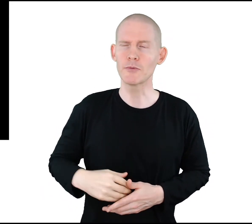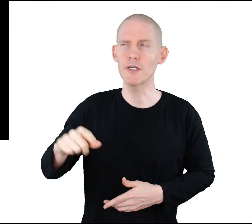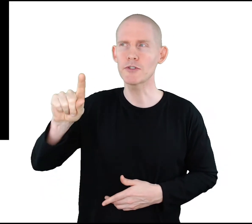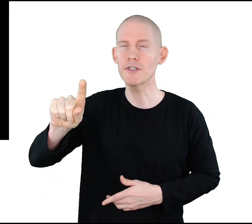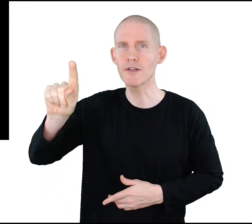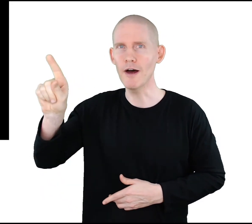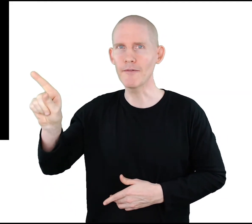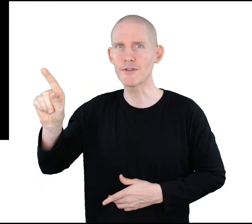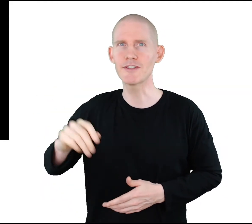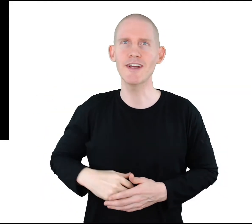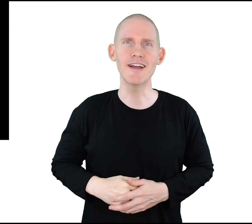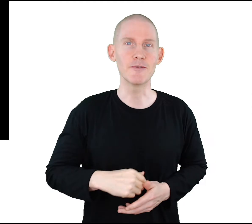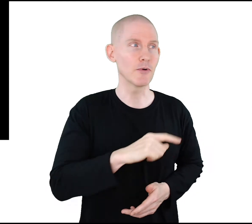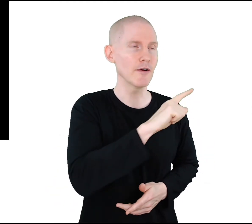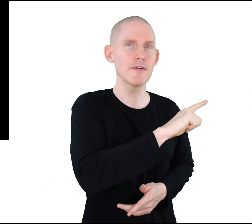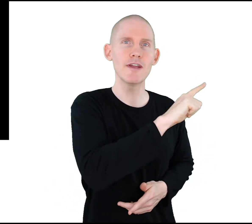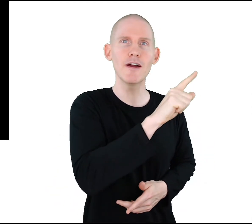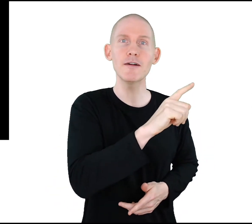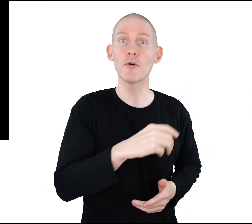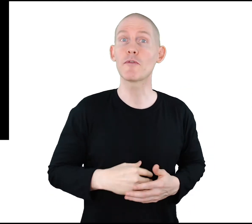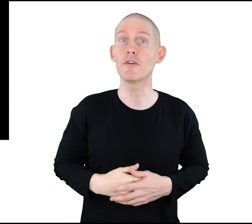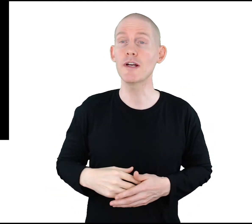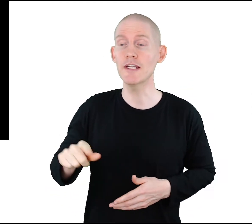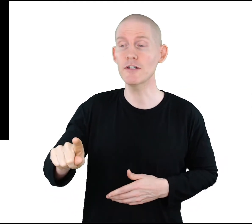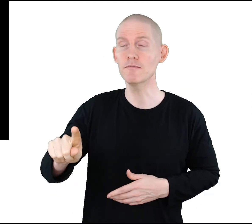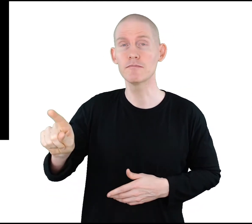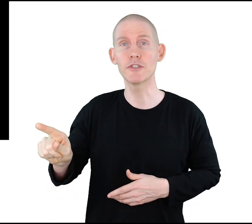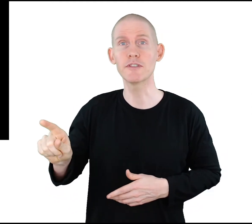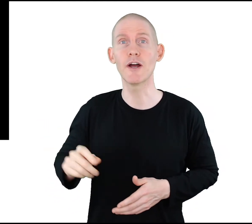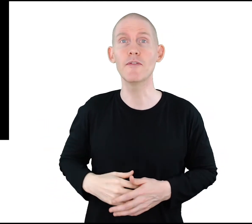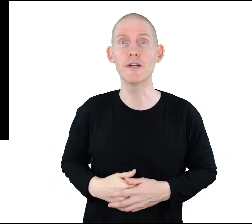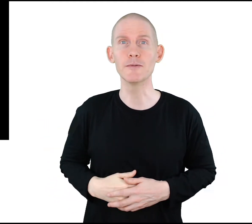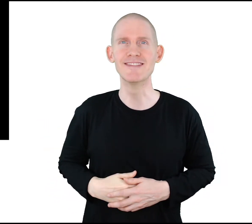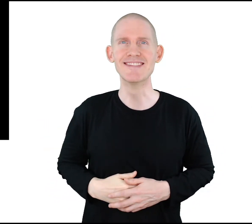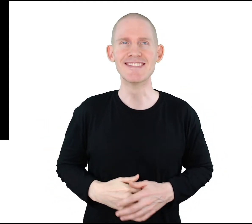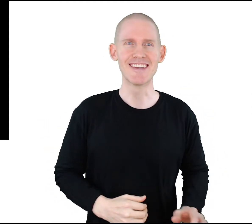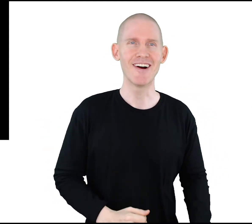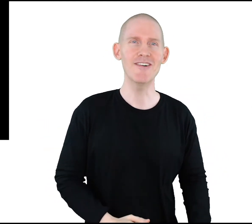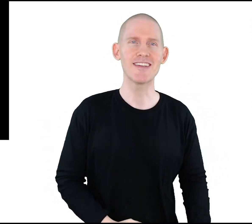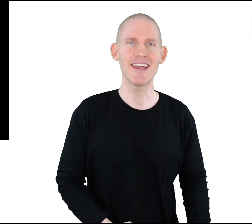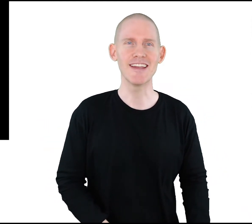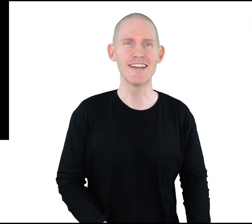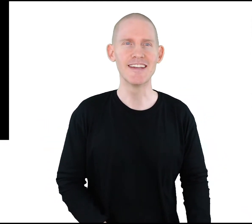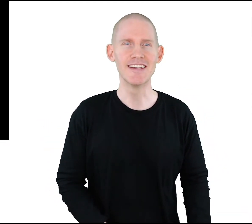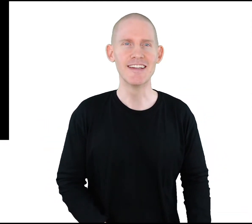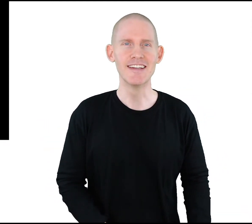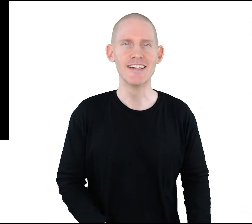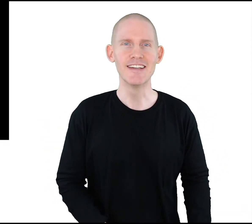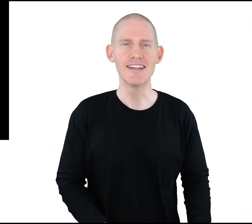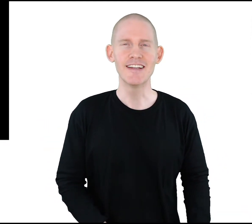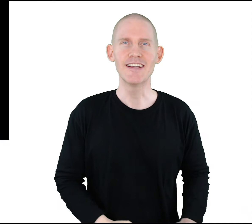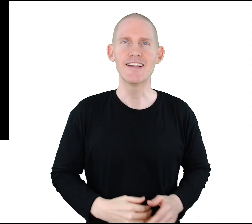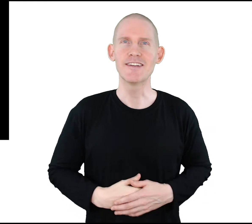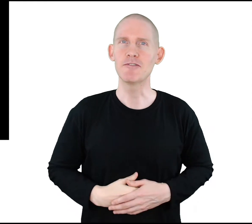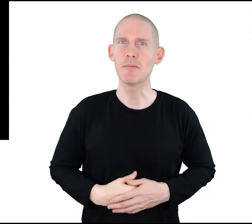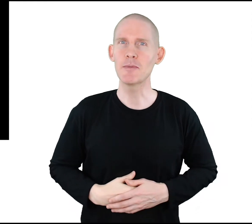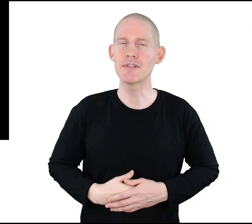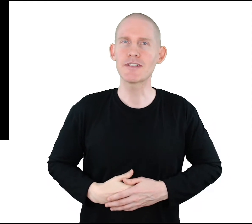sure it's off to the side, wherever they are, or if they're not here, just down there. Okay. Do you remember the sign